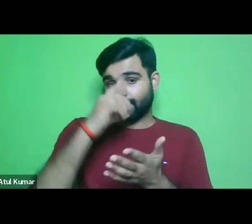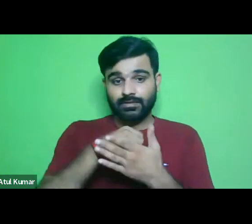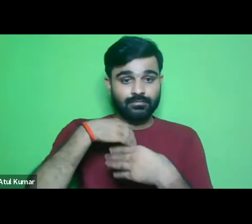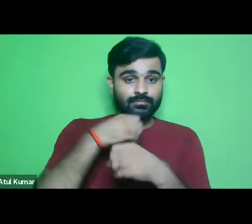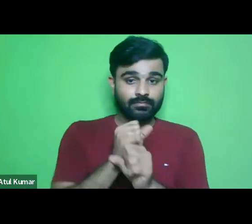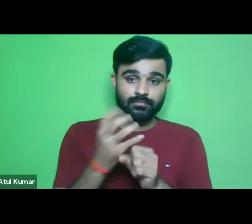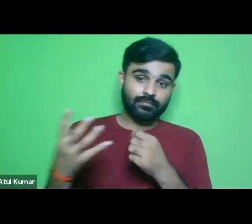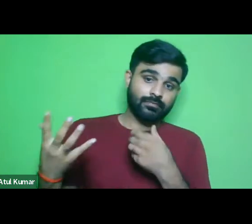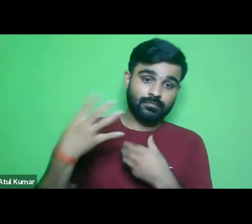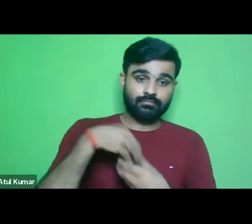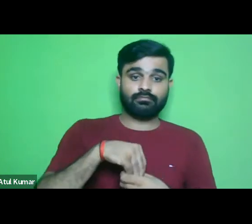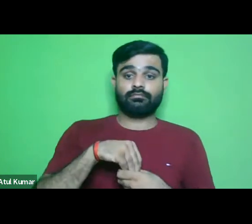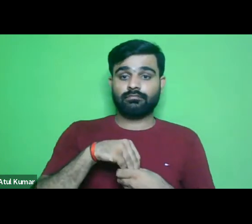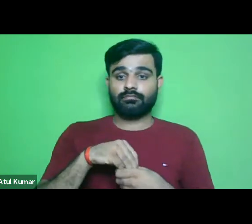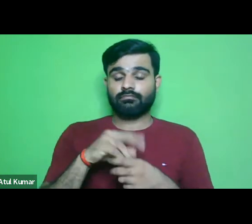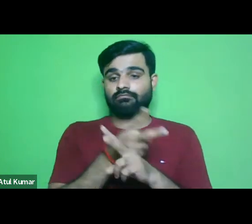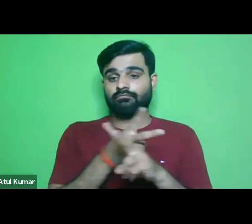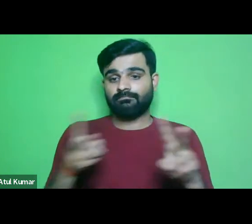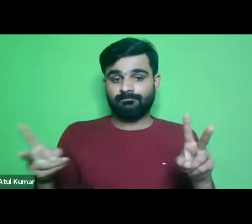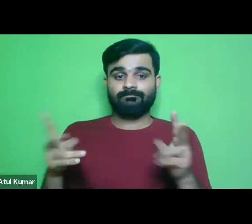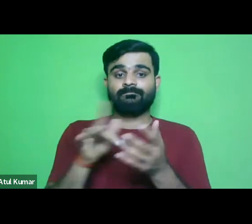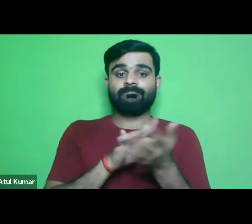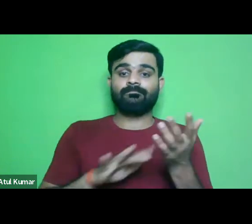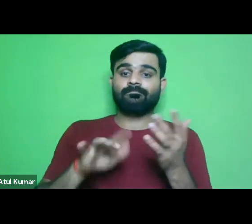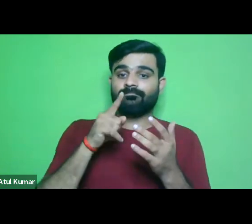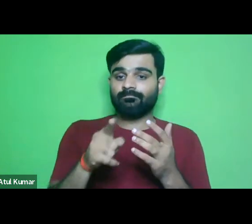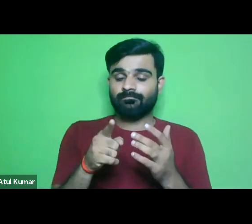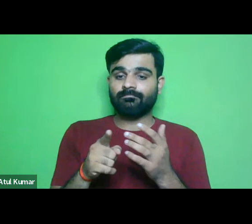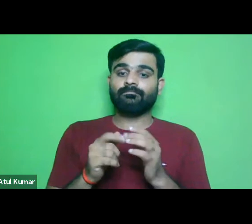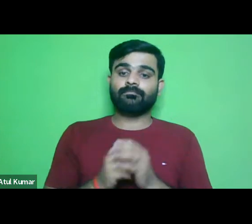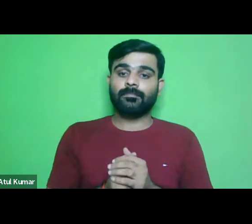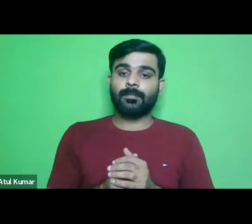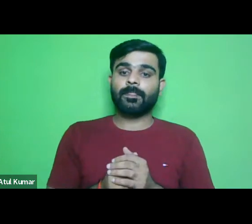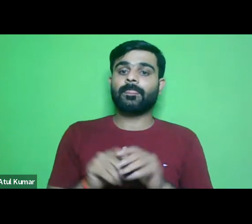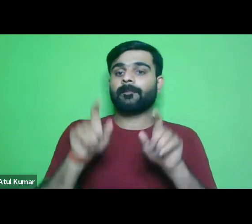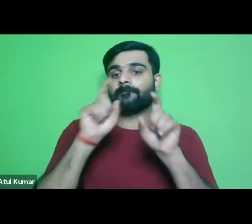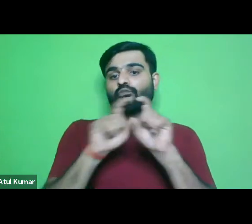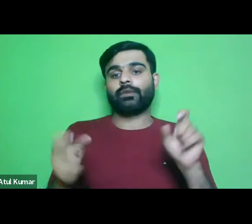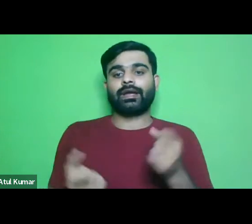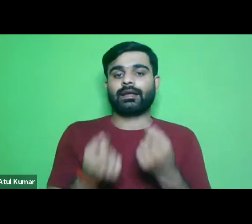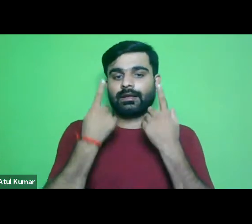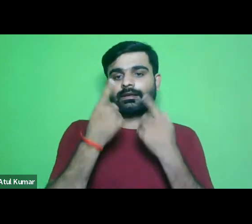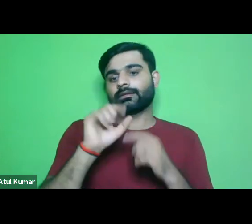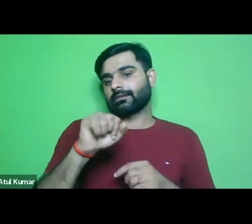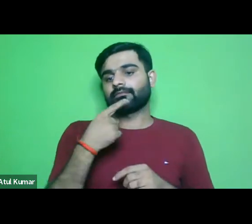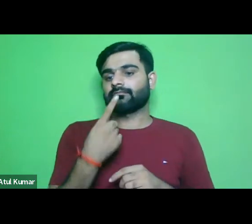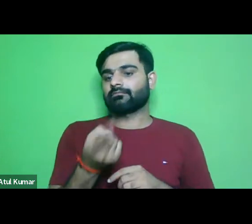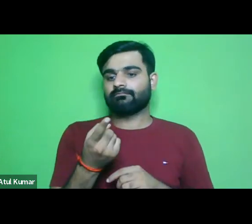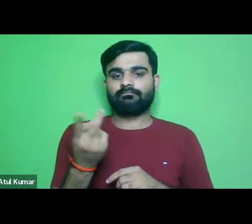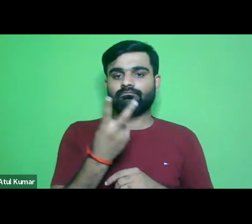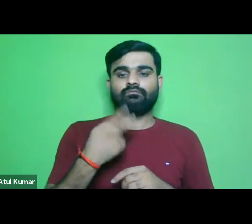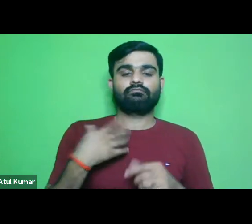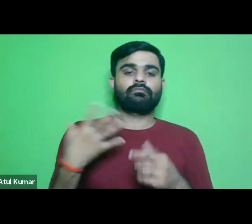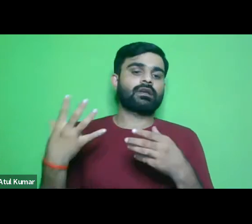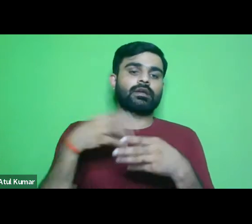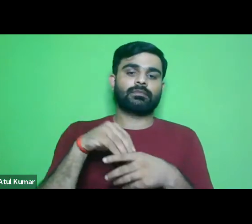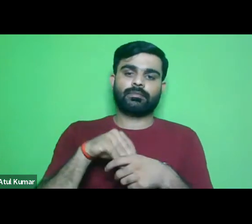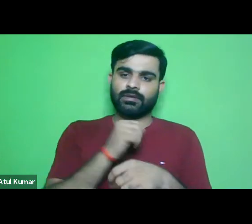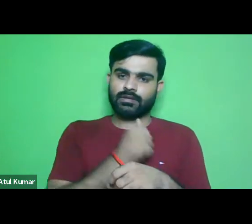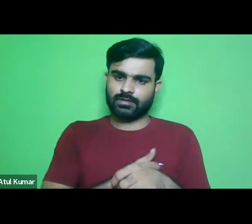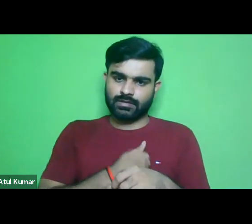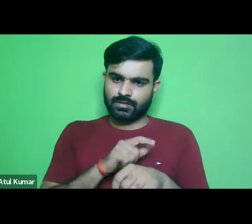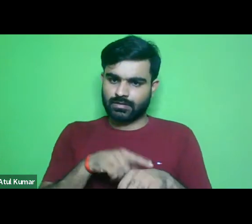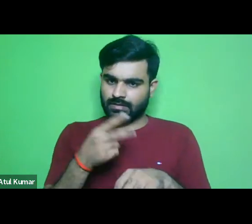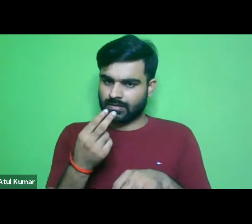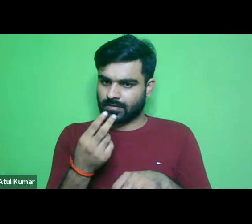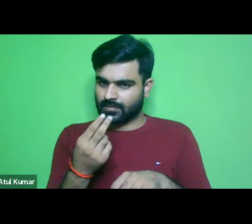in a myriad of ways that are often pretty poorly understood. Yeah, so those are my interventions. I'm sorry, I think I went over by